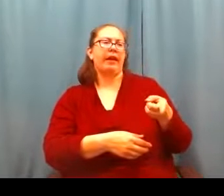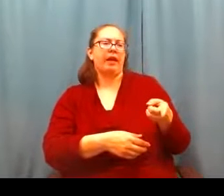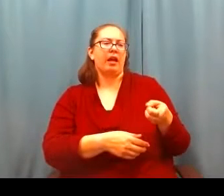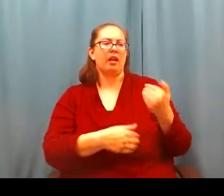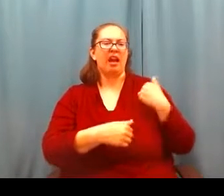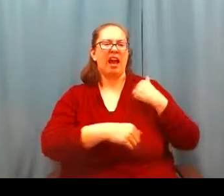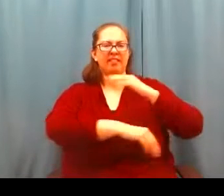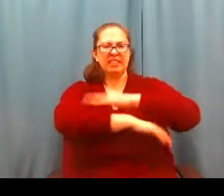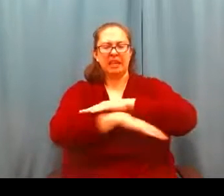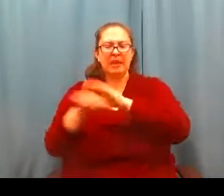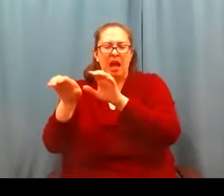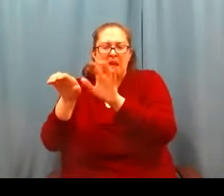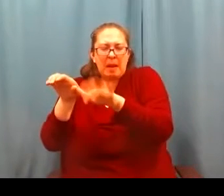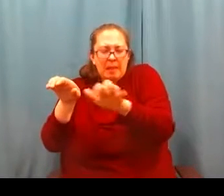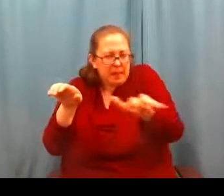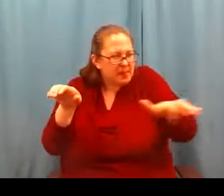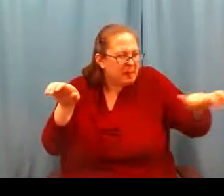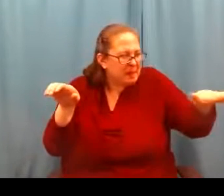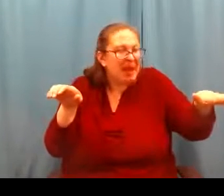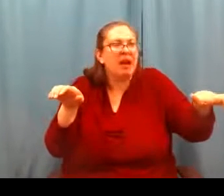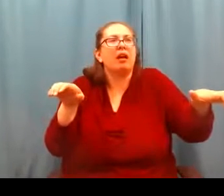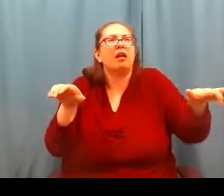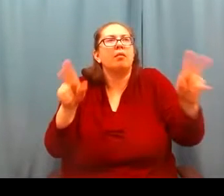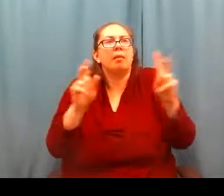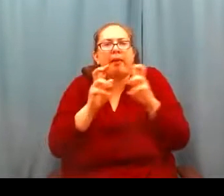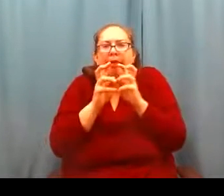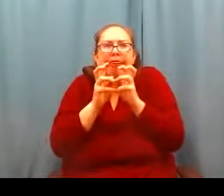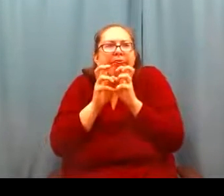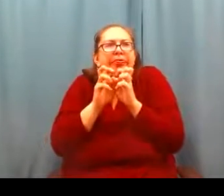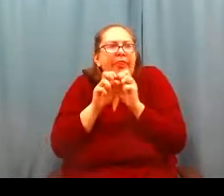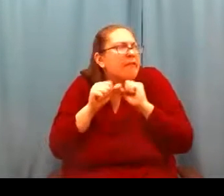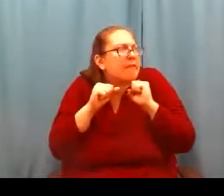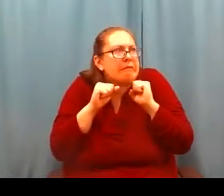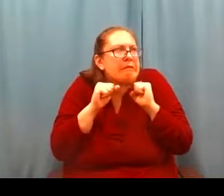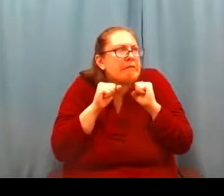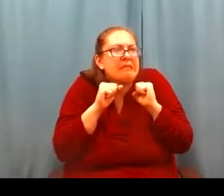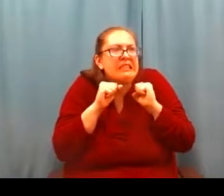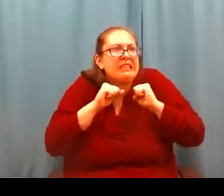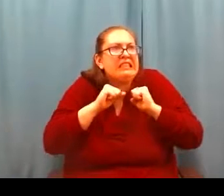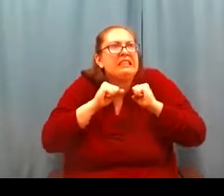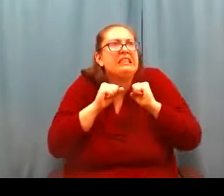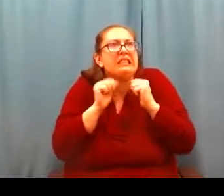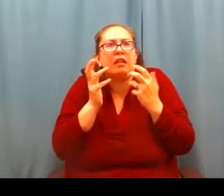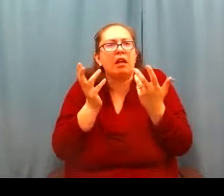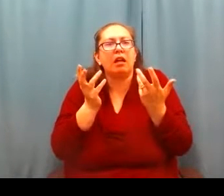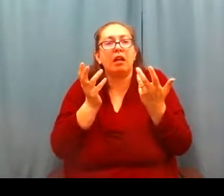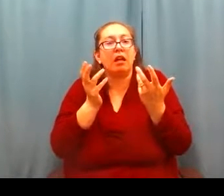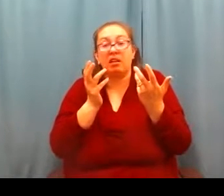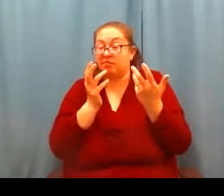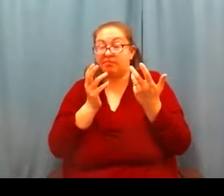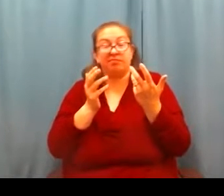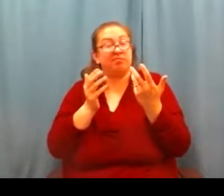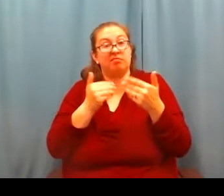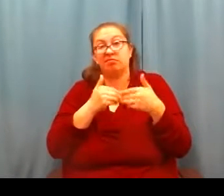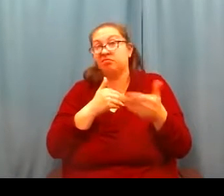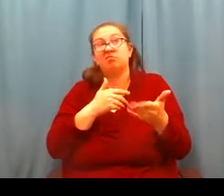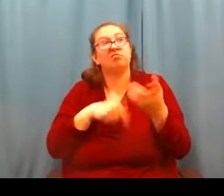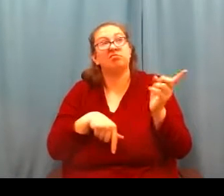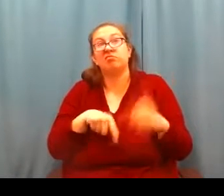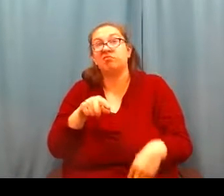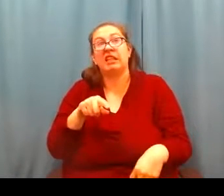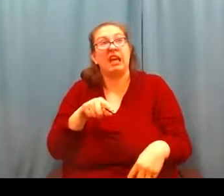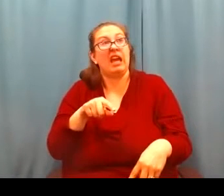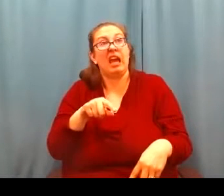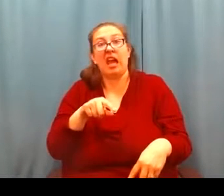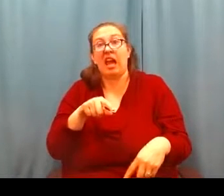tables packed in and folks kind of, elbow to elbow, and that's, you're not going to be able to have that and practice